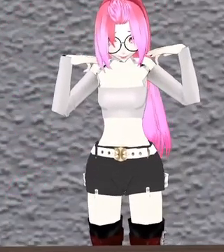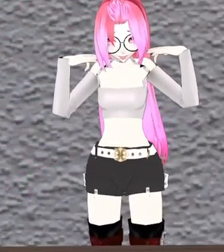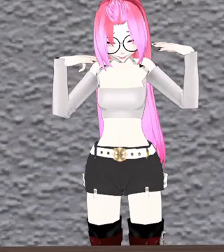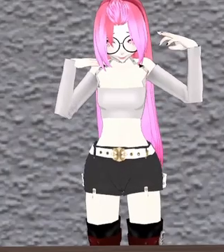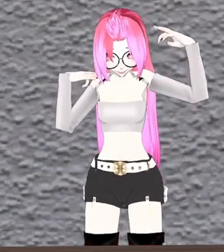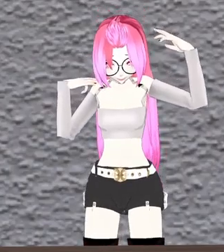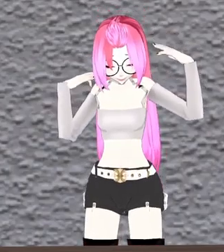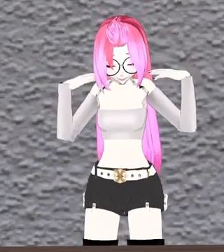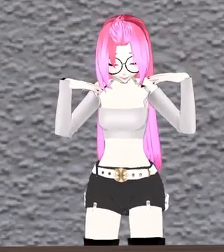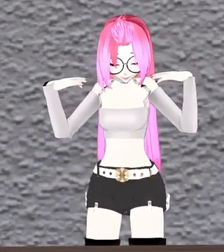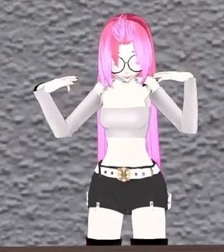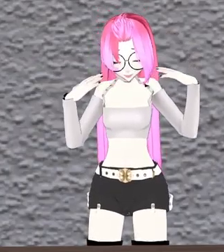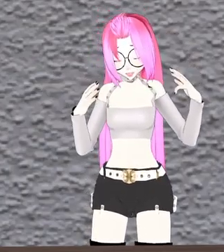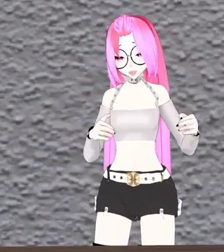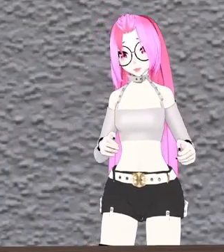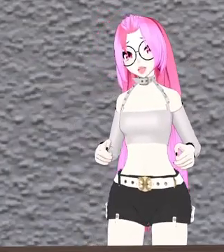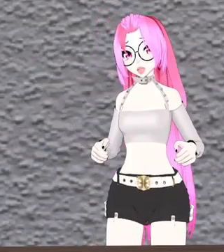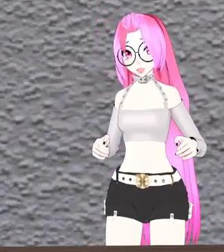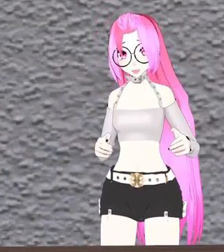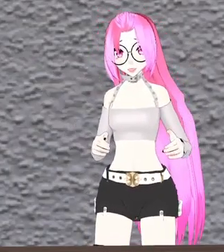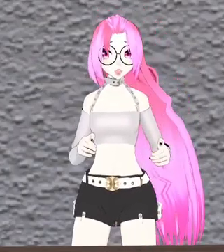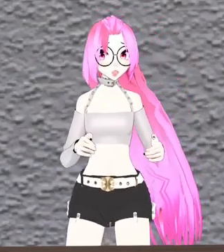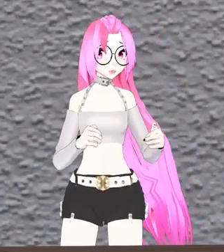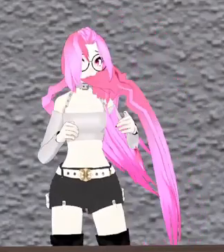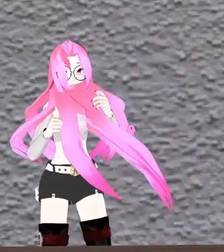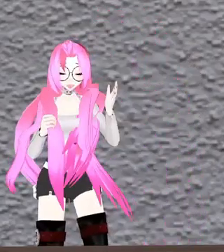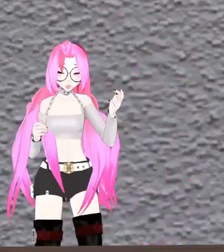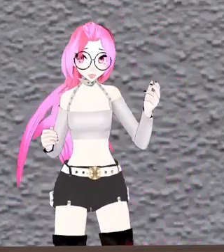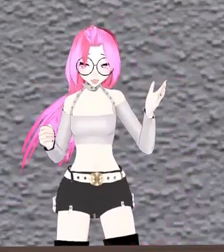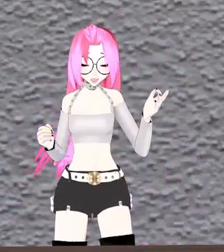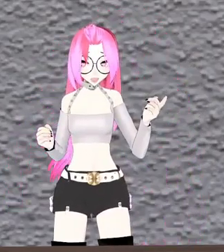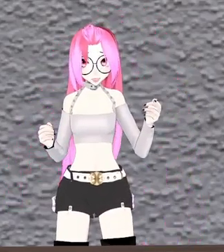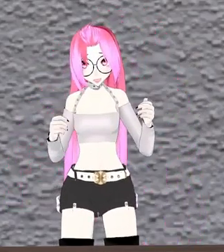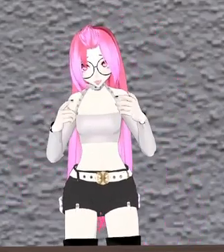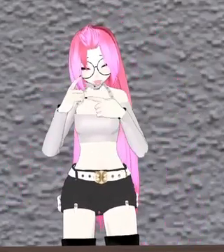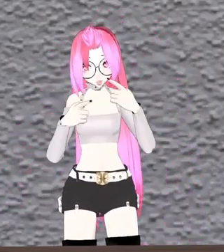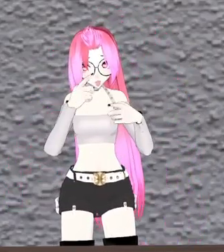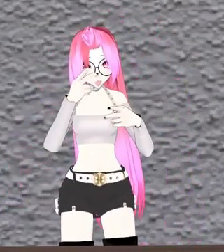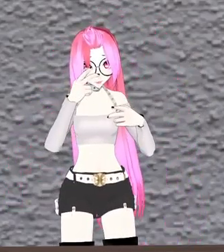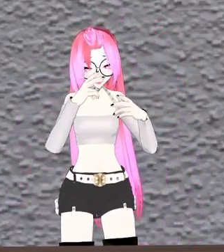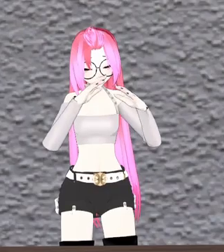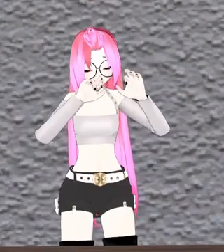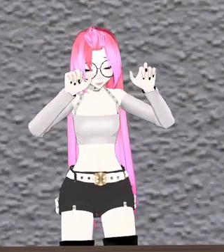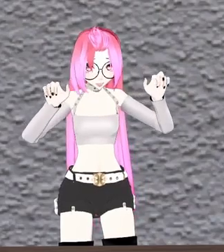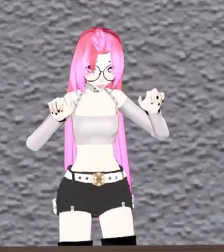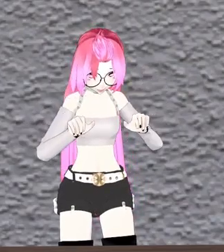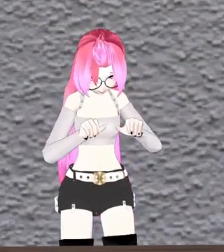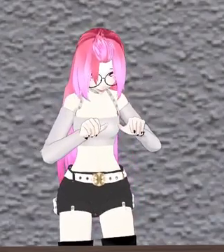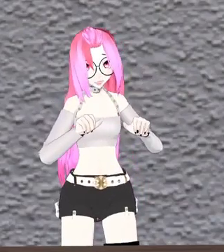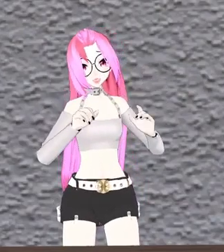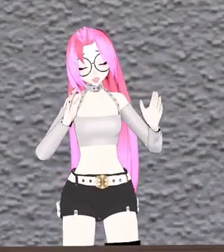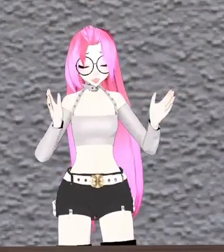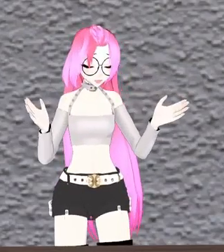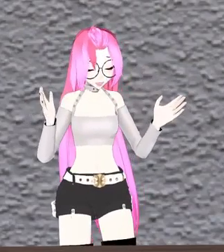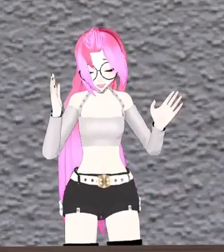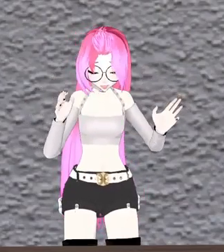Hold on. There you go. So what they were saying is the sign space, sorry, I haven't seen that sign in a